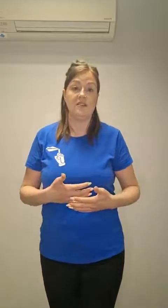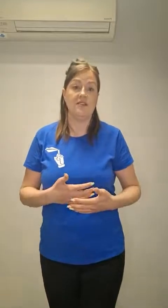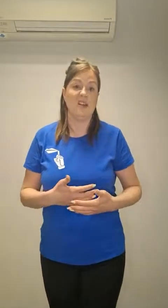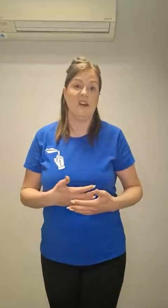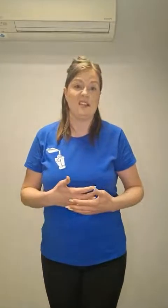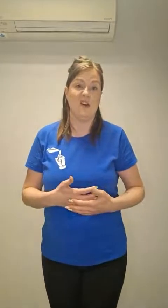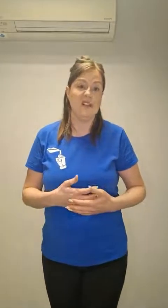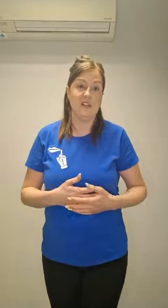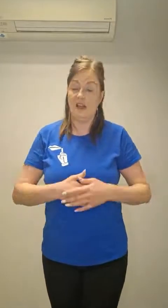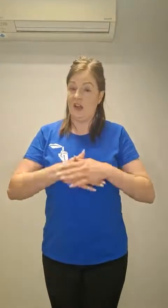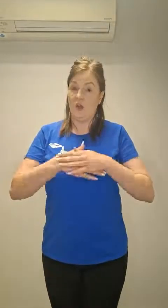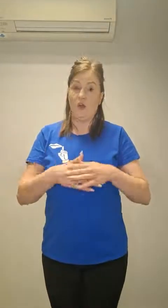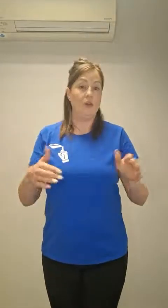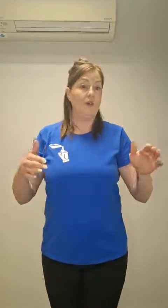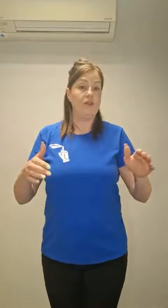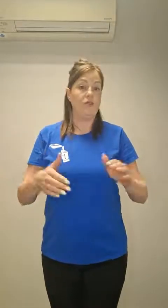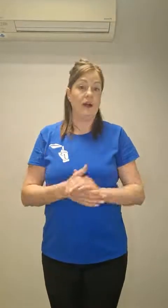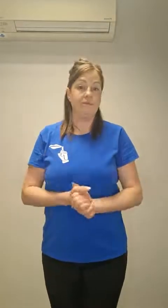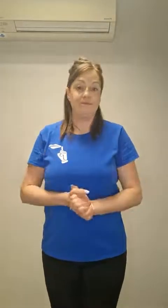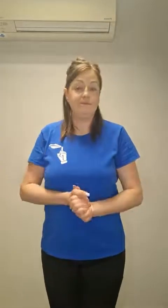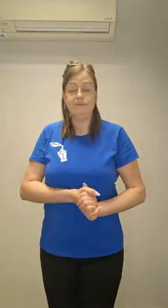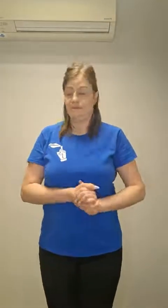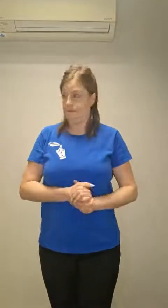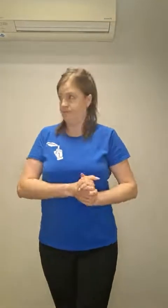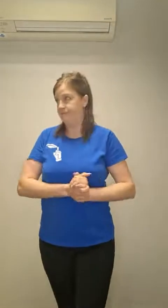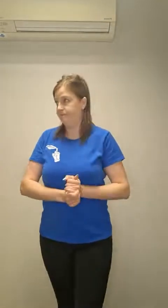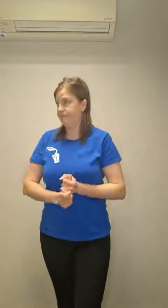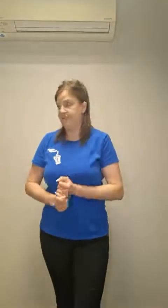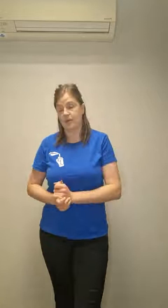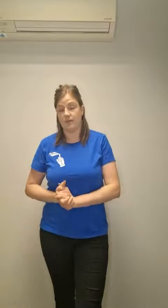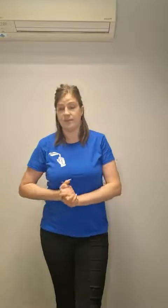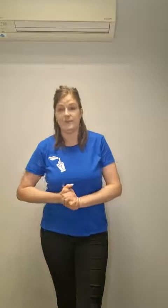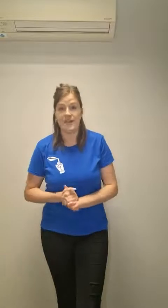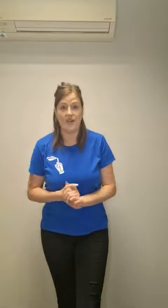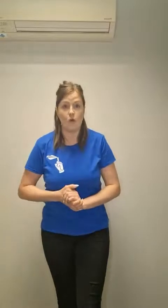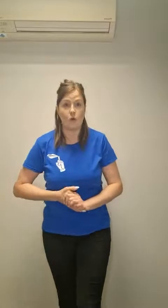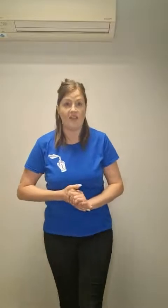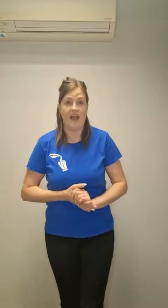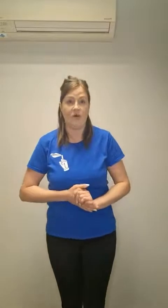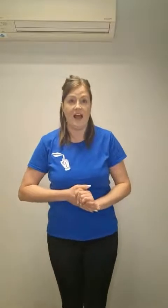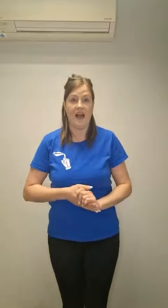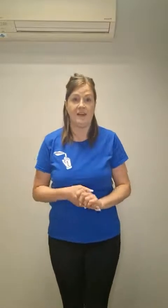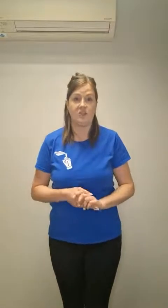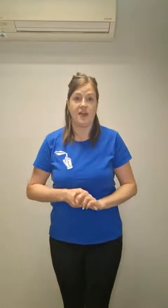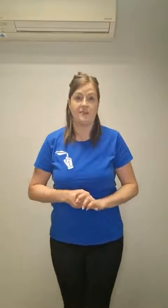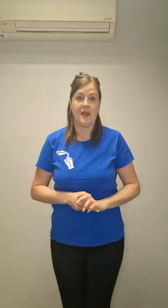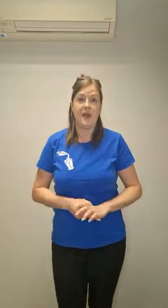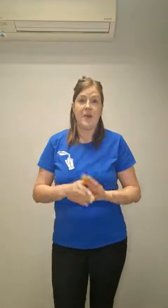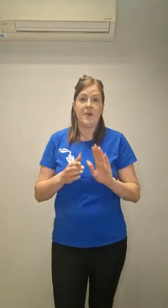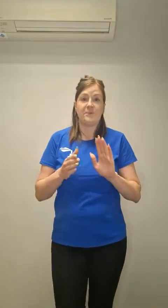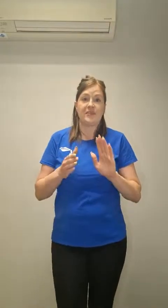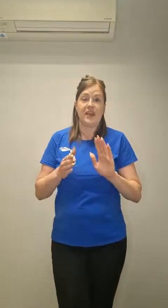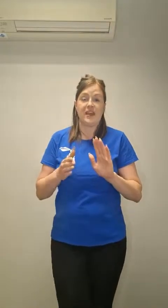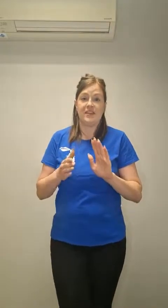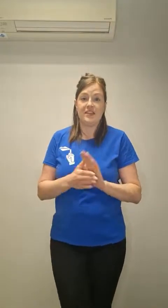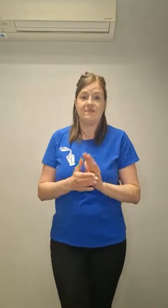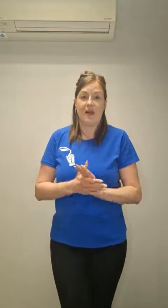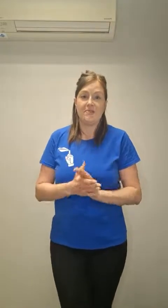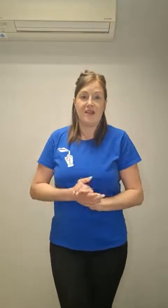of our signs all the way throughout. So I'm going to begin with our hand shapes. This might be